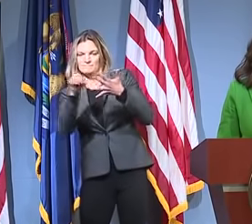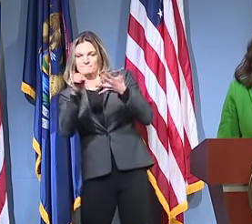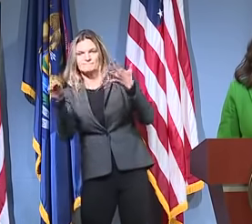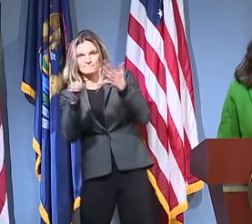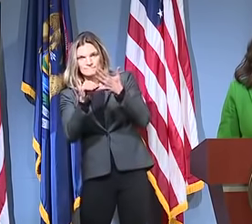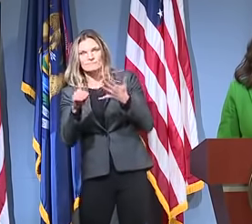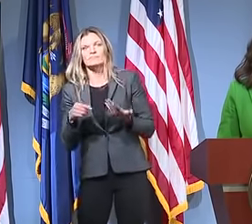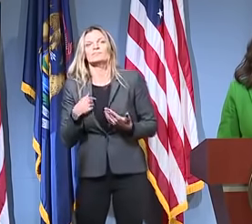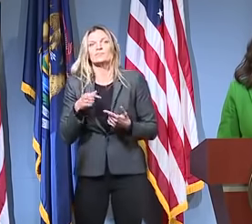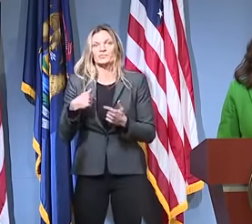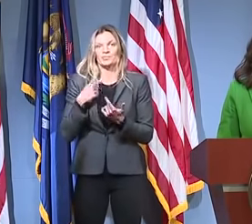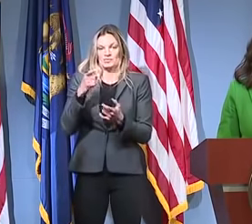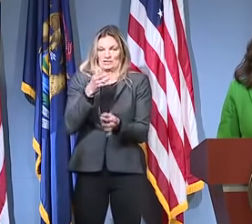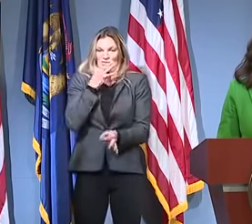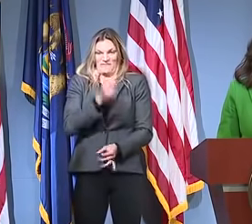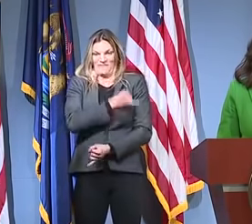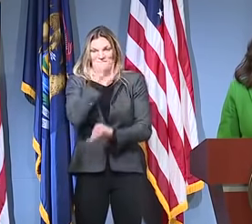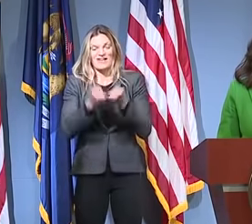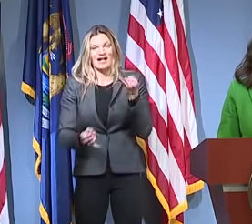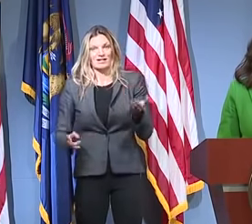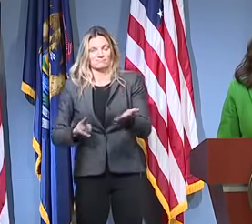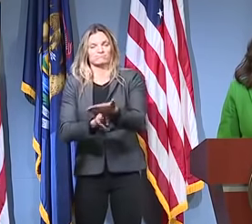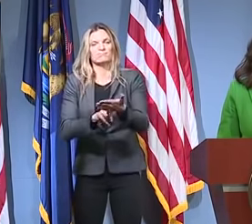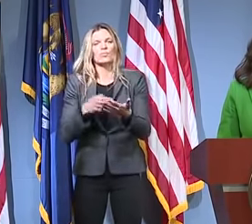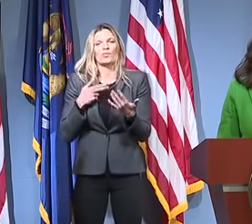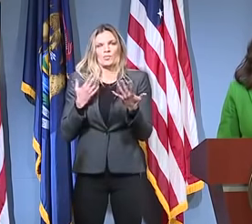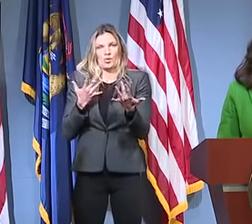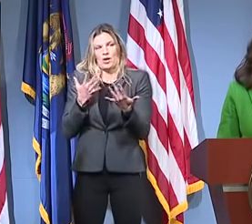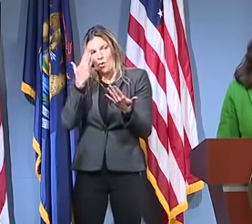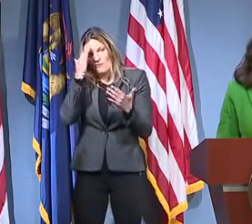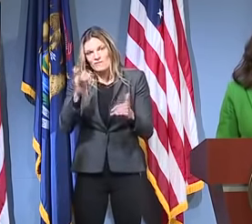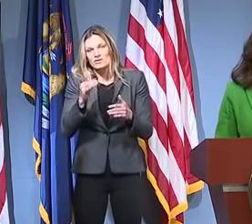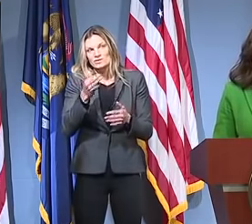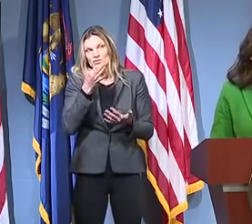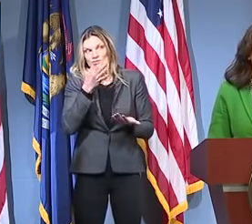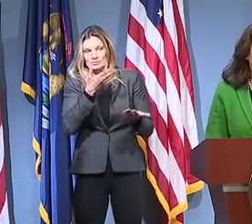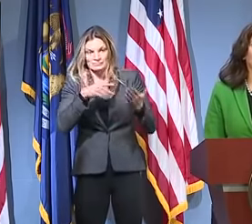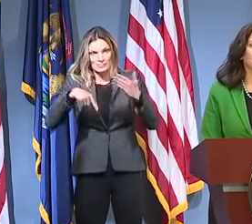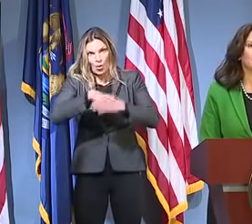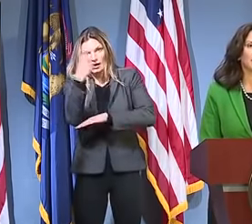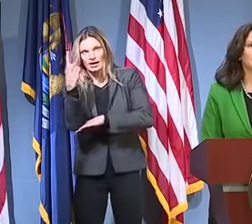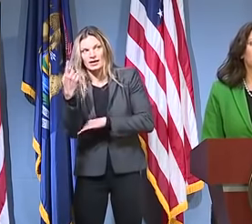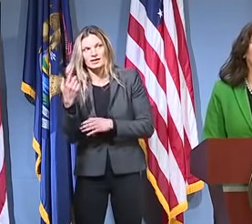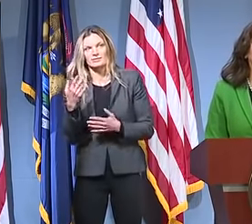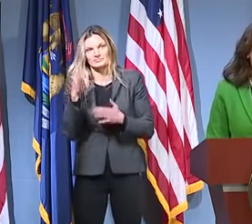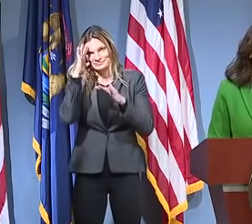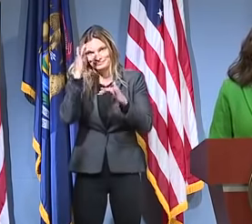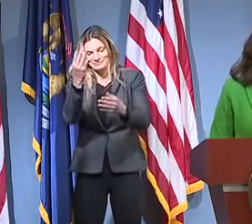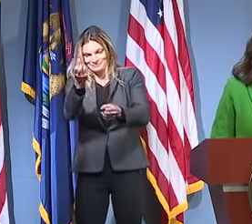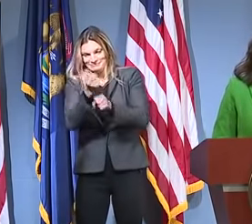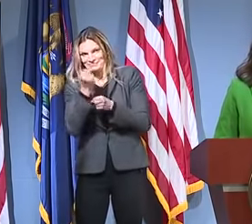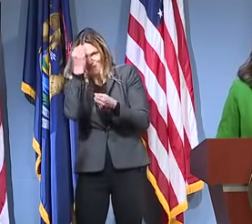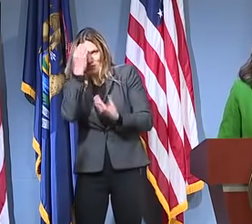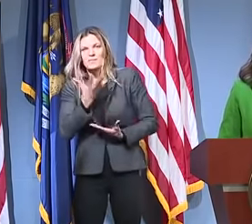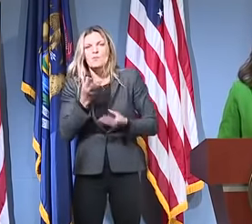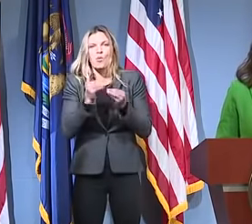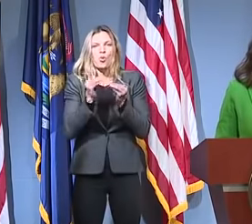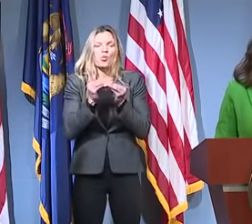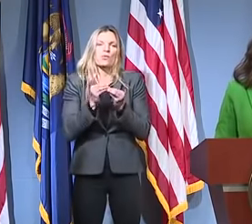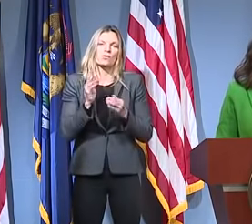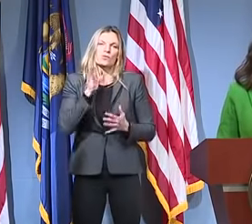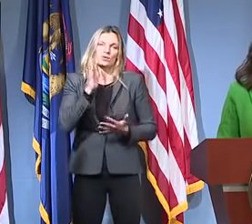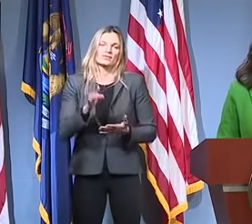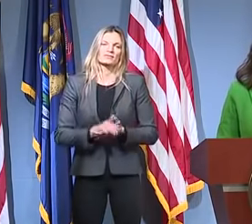anticipate that we'll be able to have some understanding over the next 24 hours. I believe the Senate is planning to be in tomorrow and